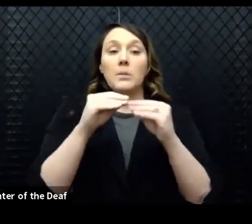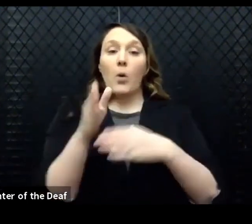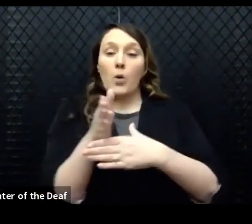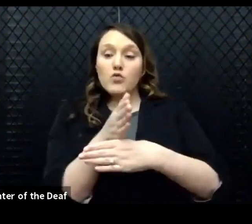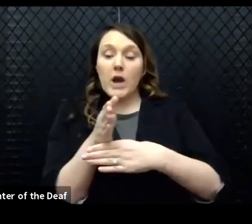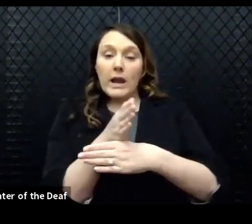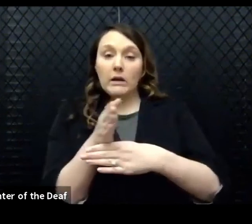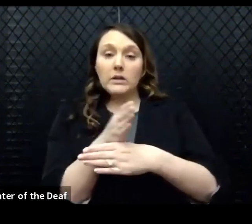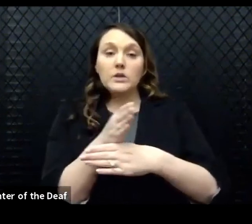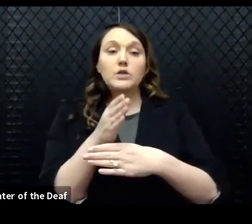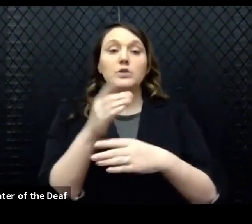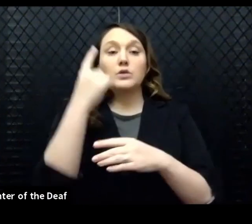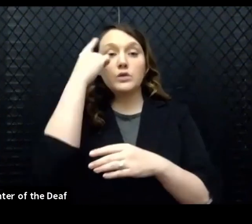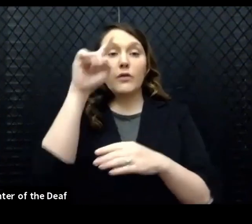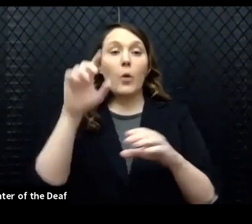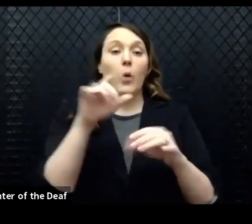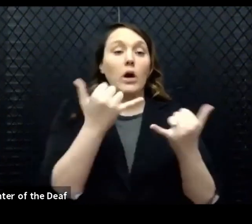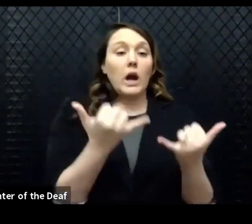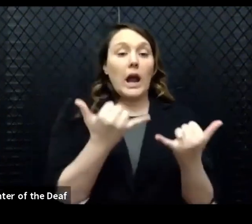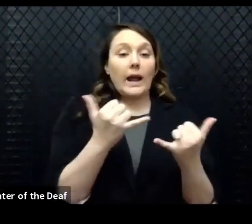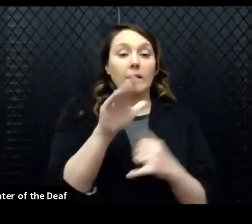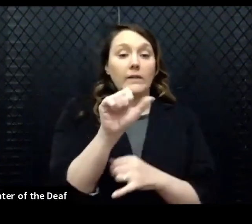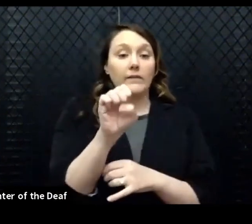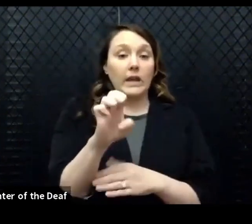case list than previously.